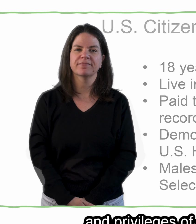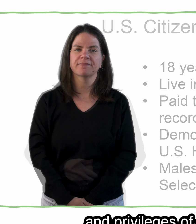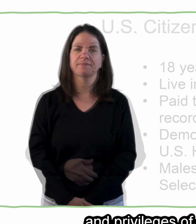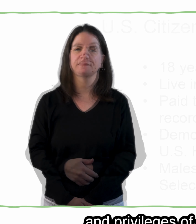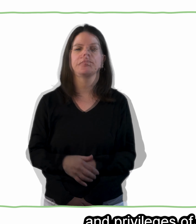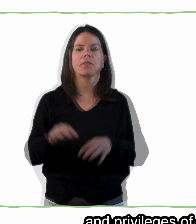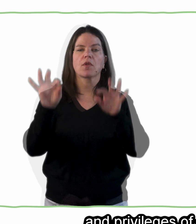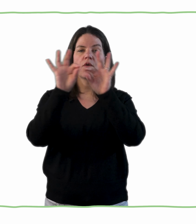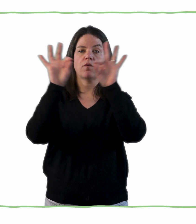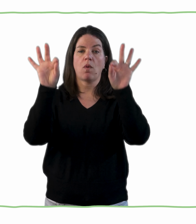citizenship.